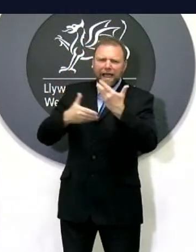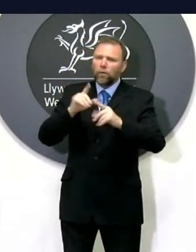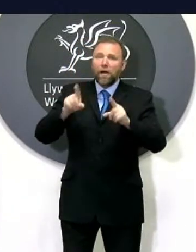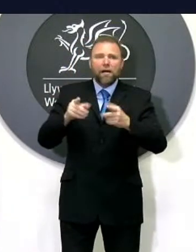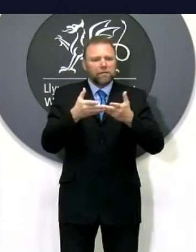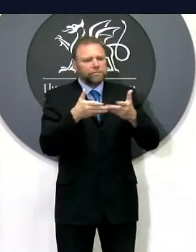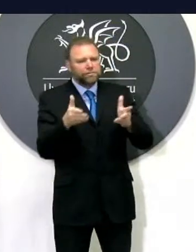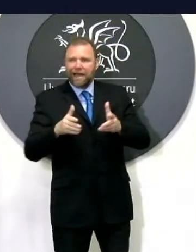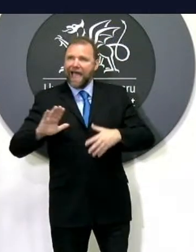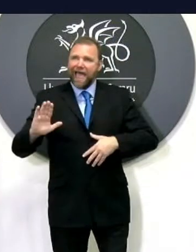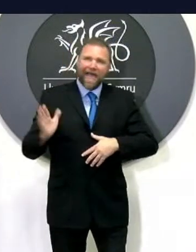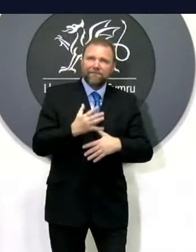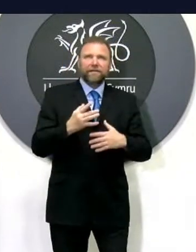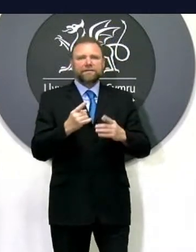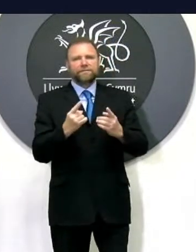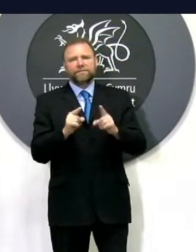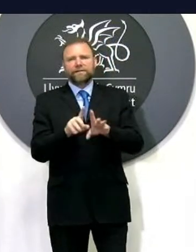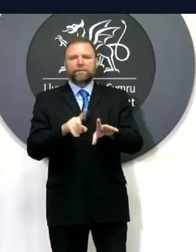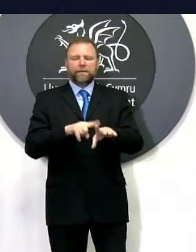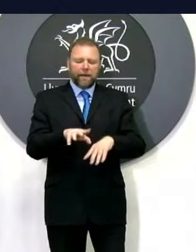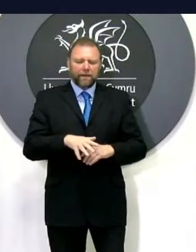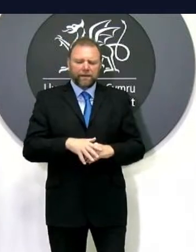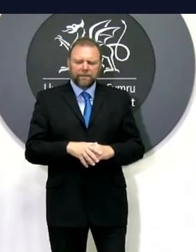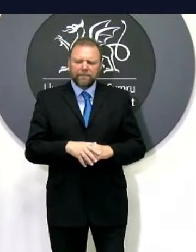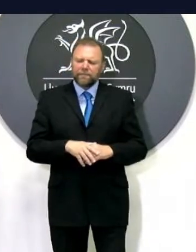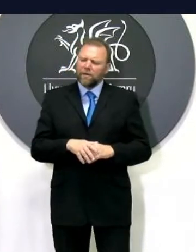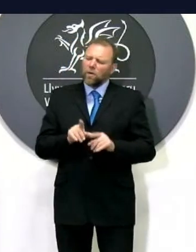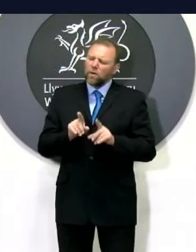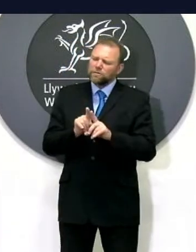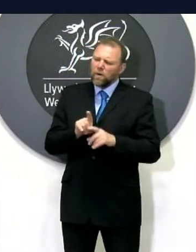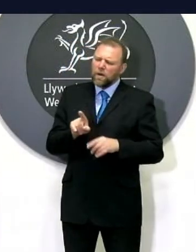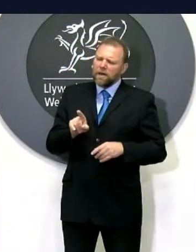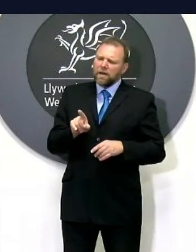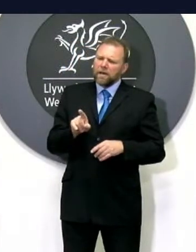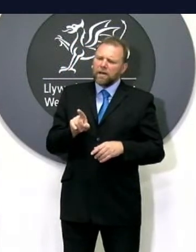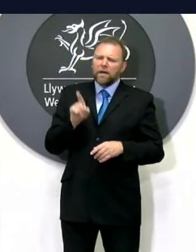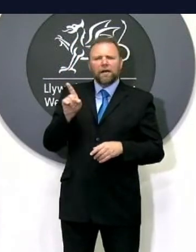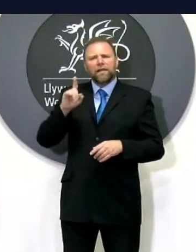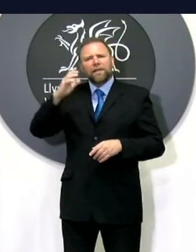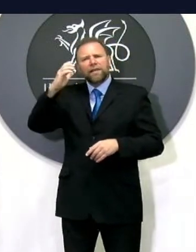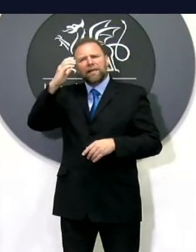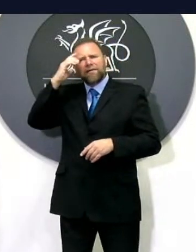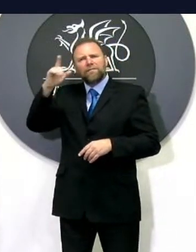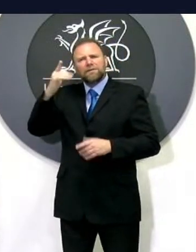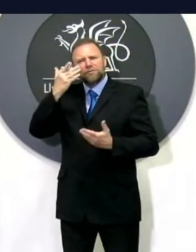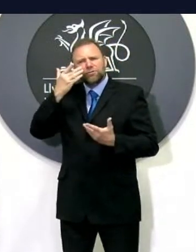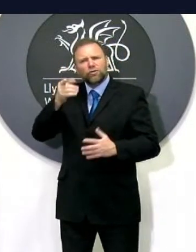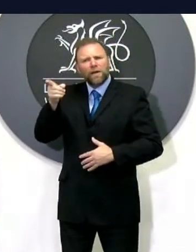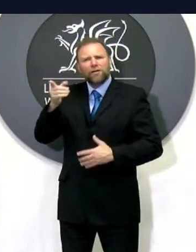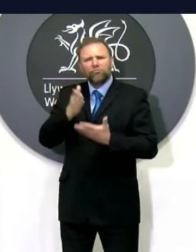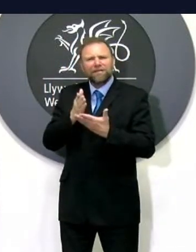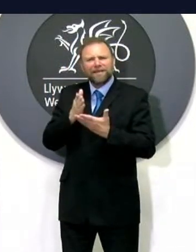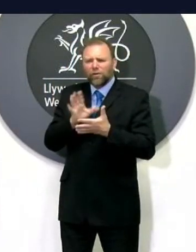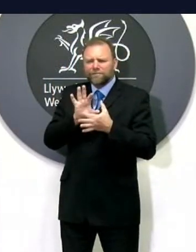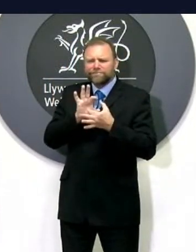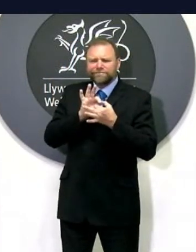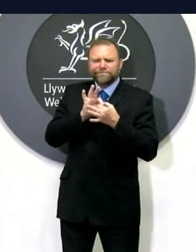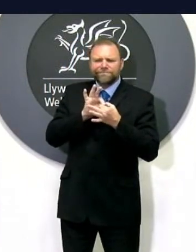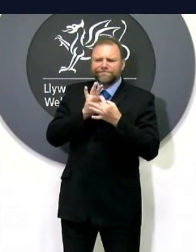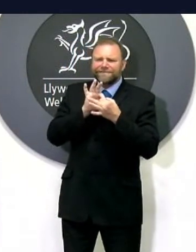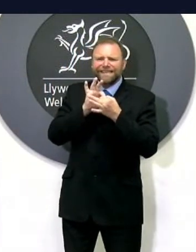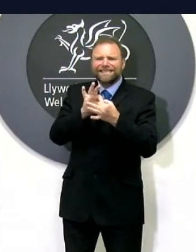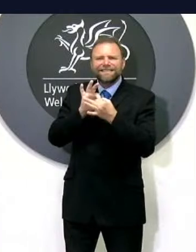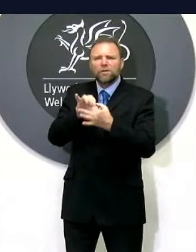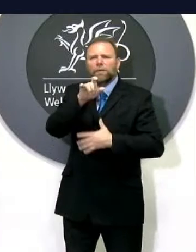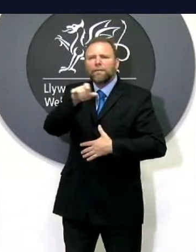harms. Is there perhaps also an element here though where the government is showing it's out of touch with people? Isn't